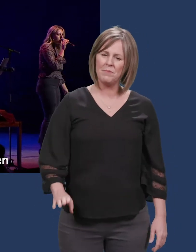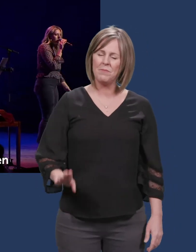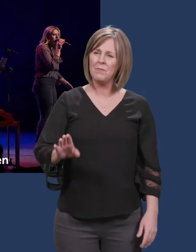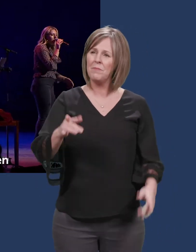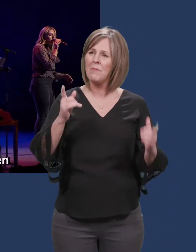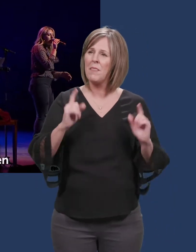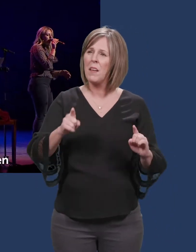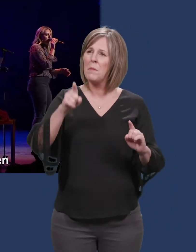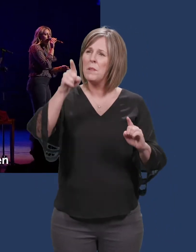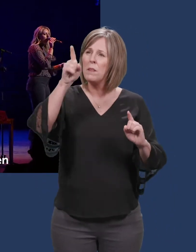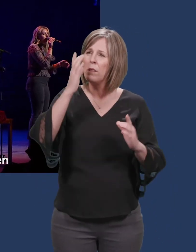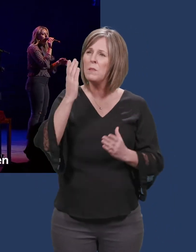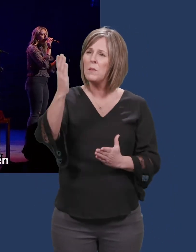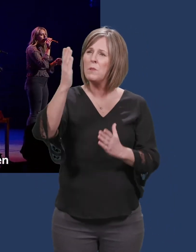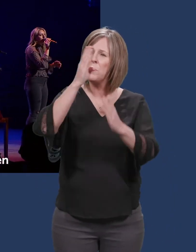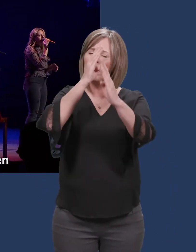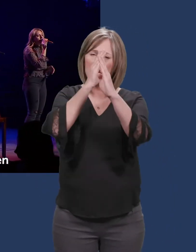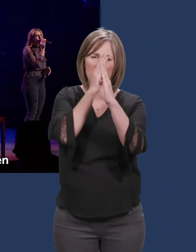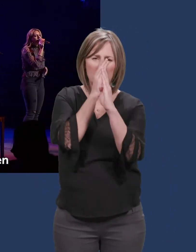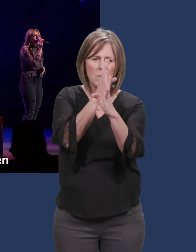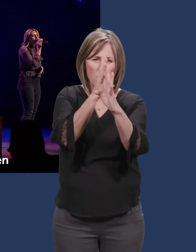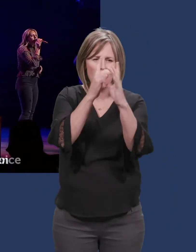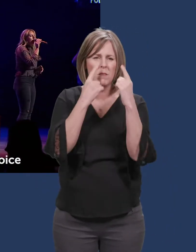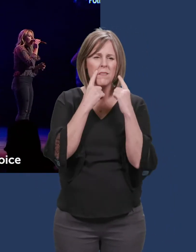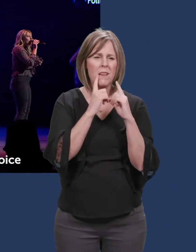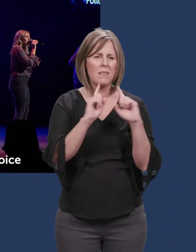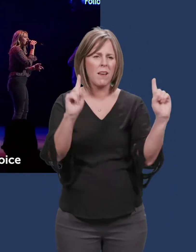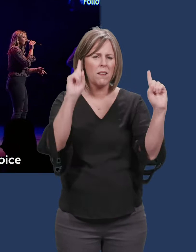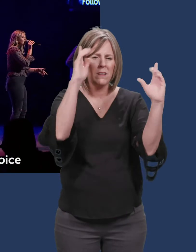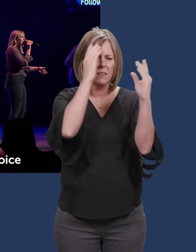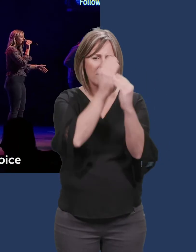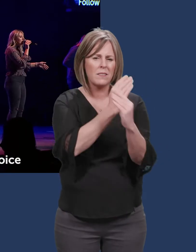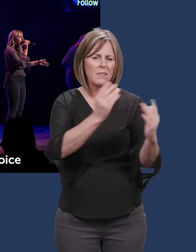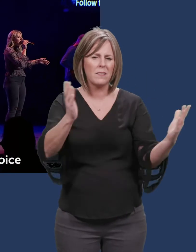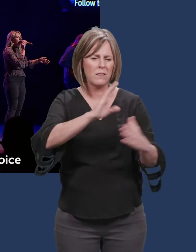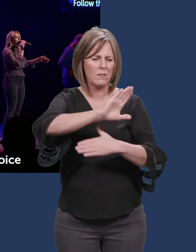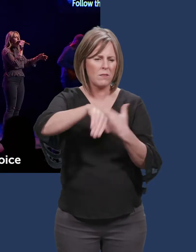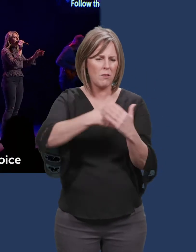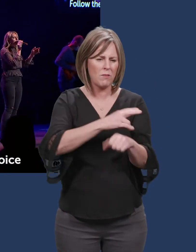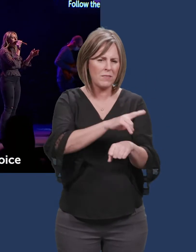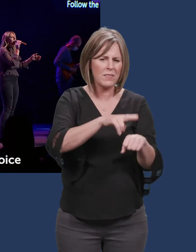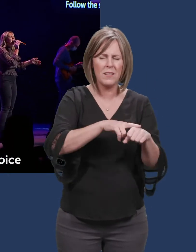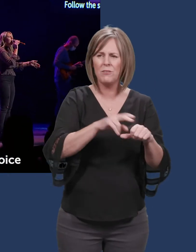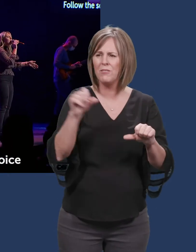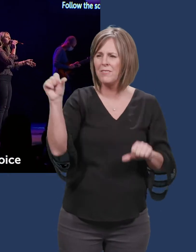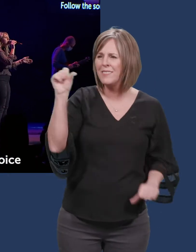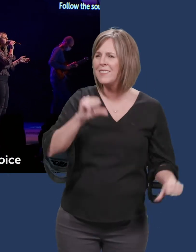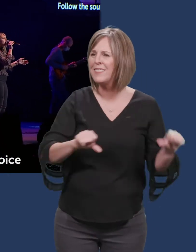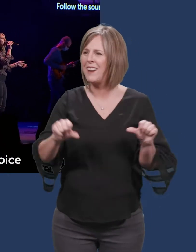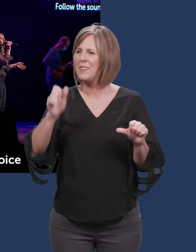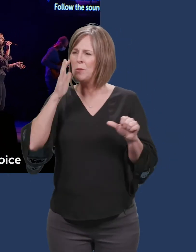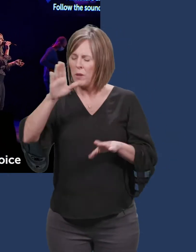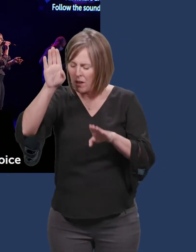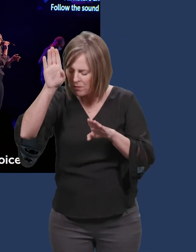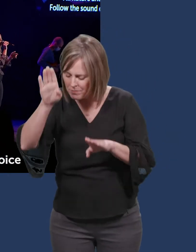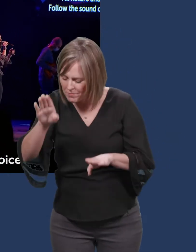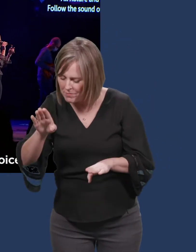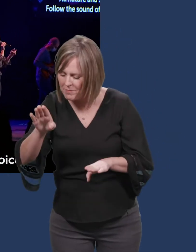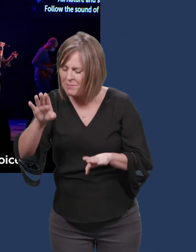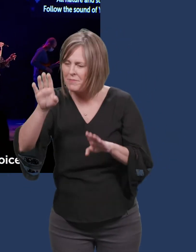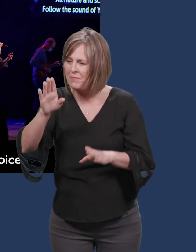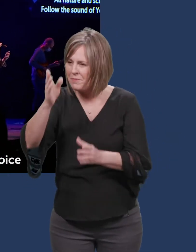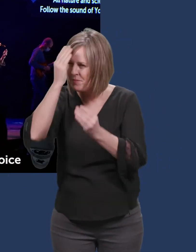For once you have spoken, all nature and science follow the sound of